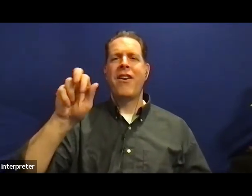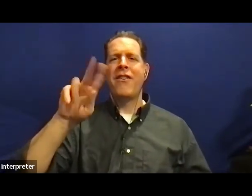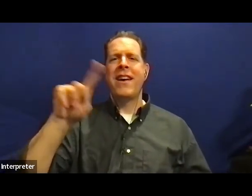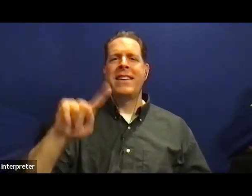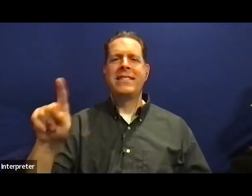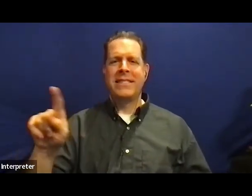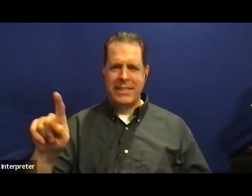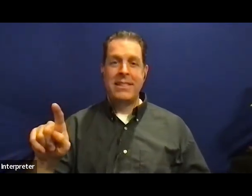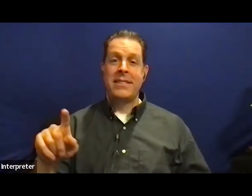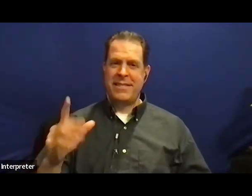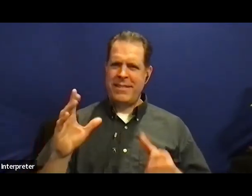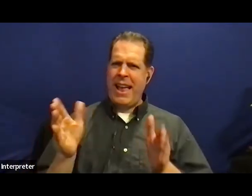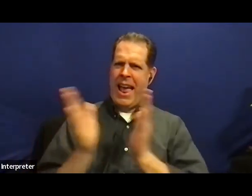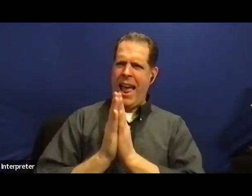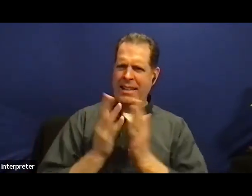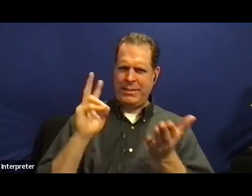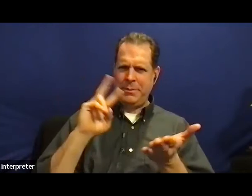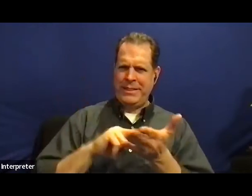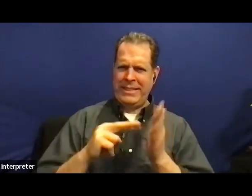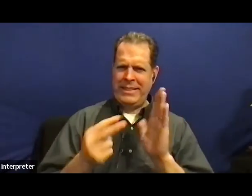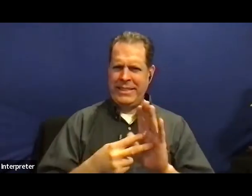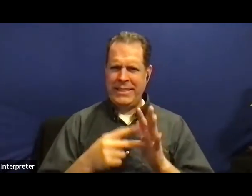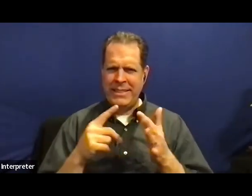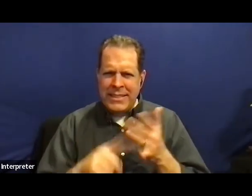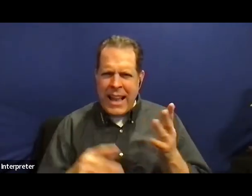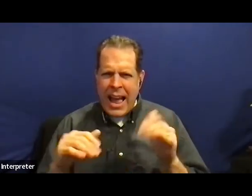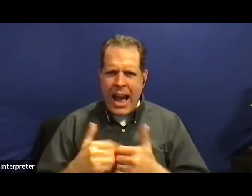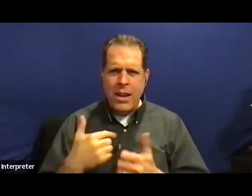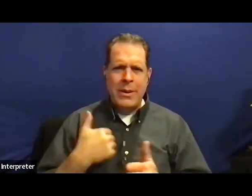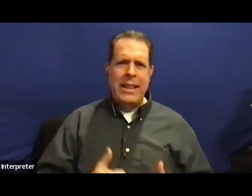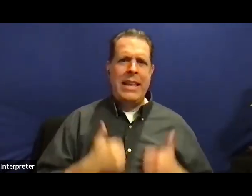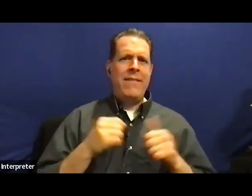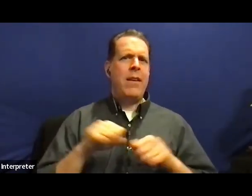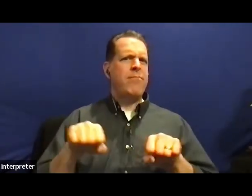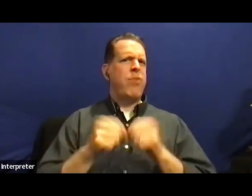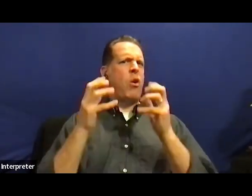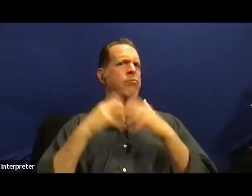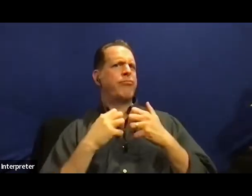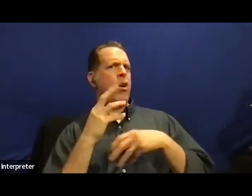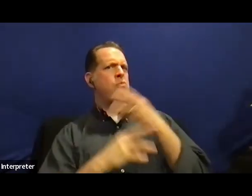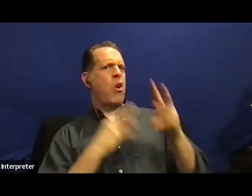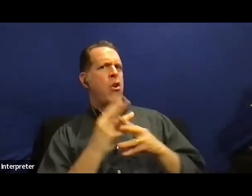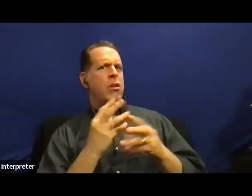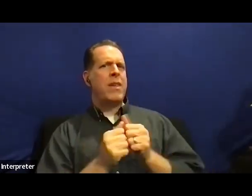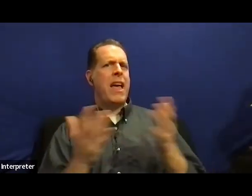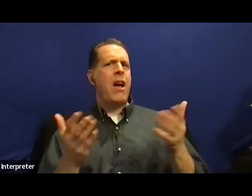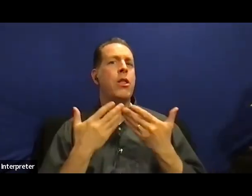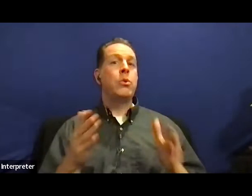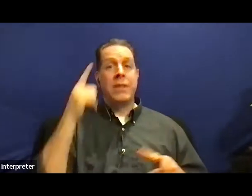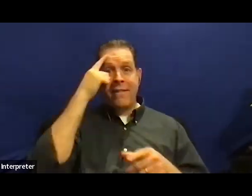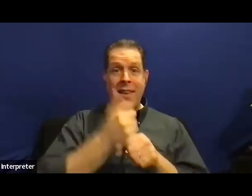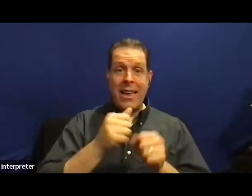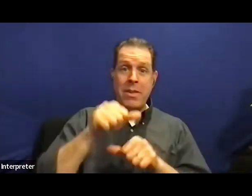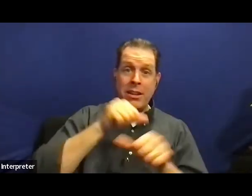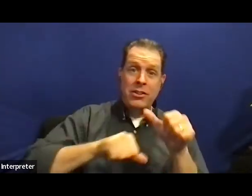that asks the meaningful question, how do we live in a broken world without losing faith in one